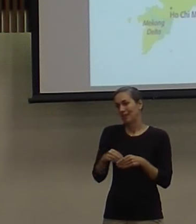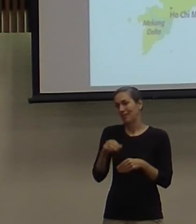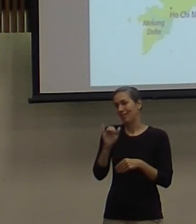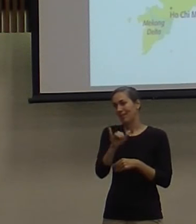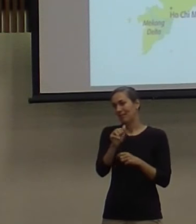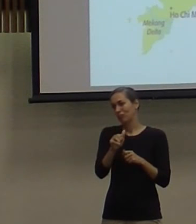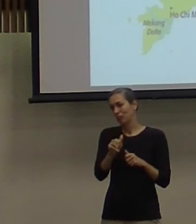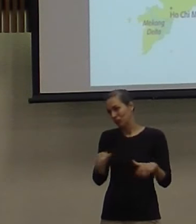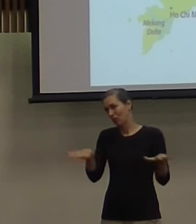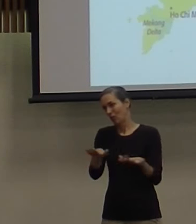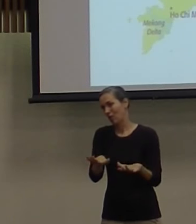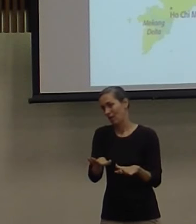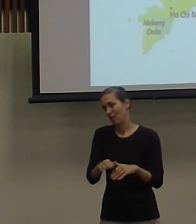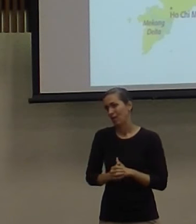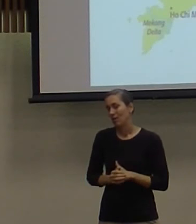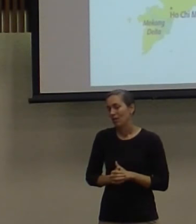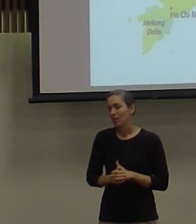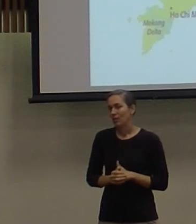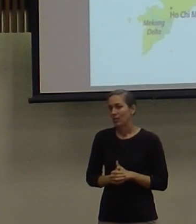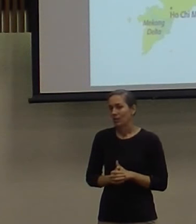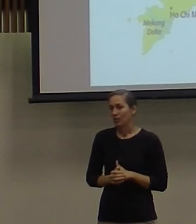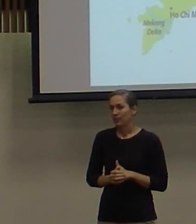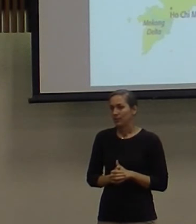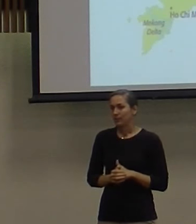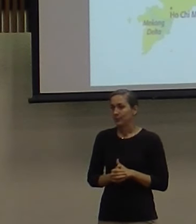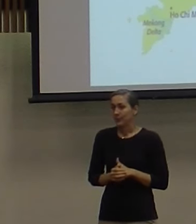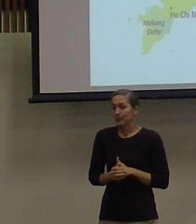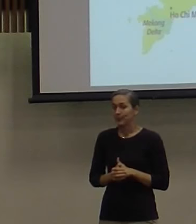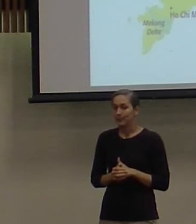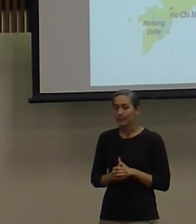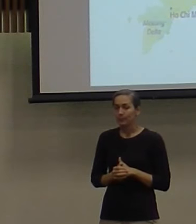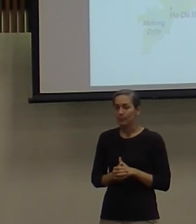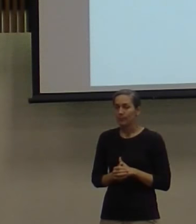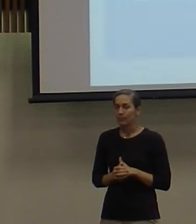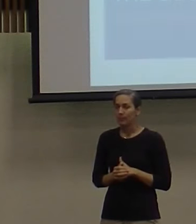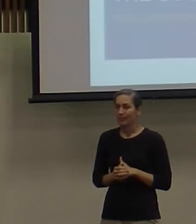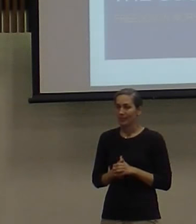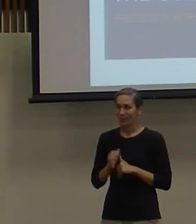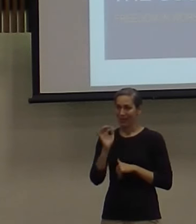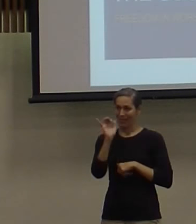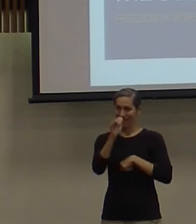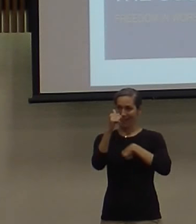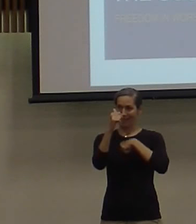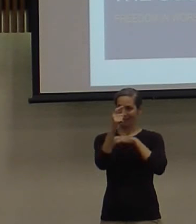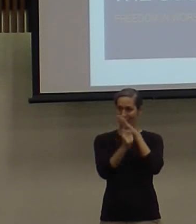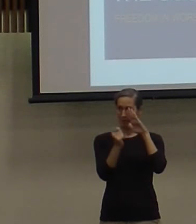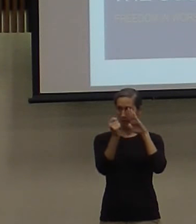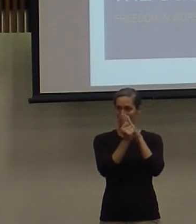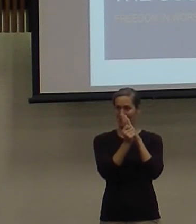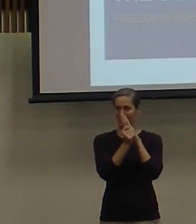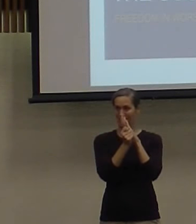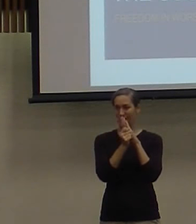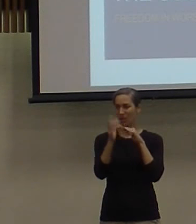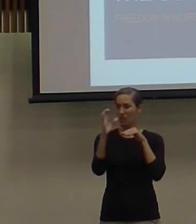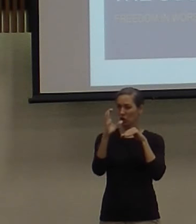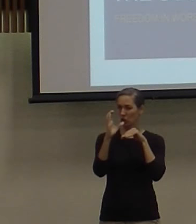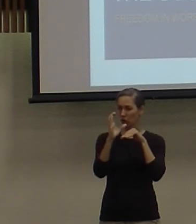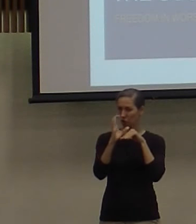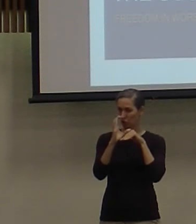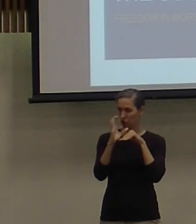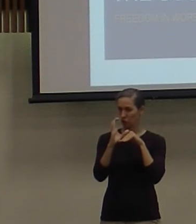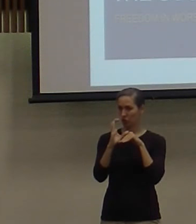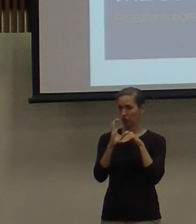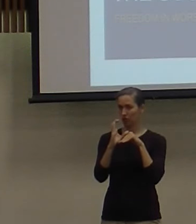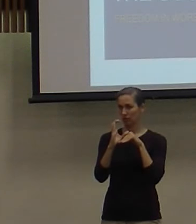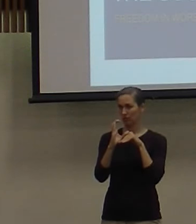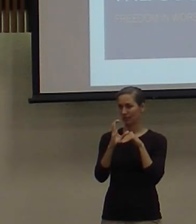time. And so during this time, uh, the church have a freedom